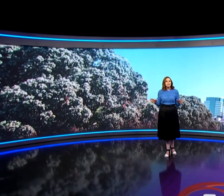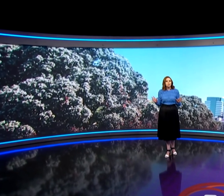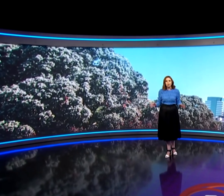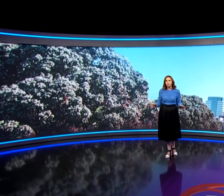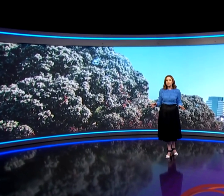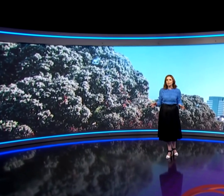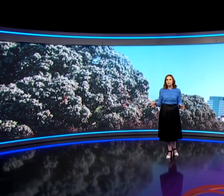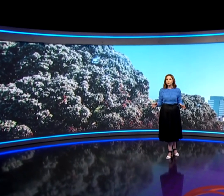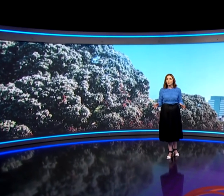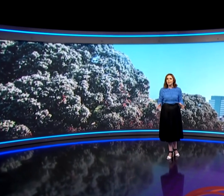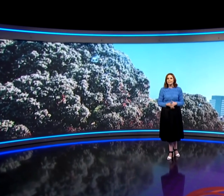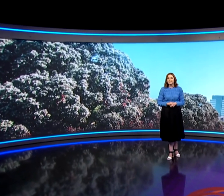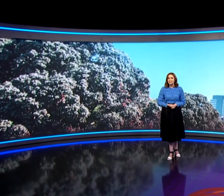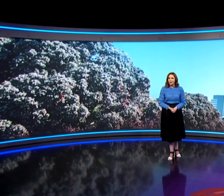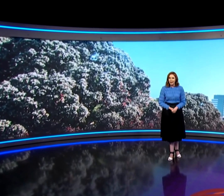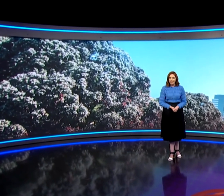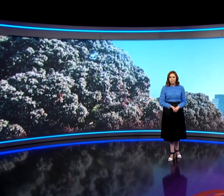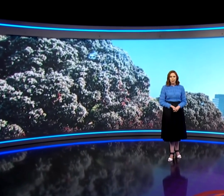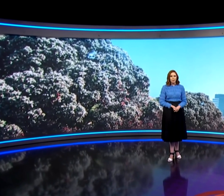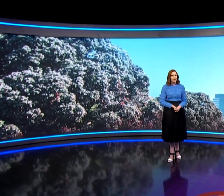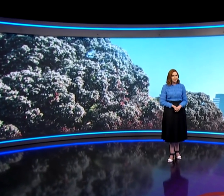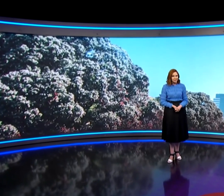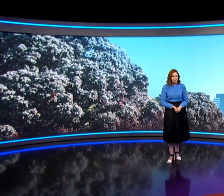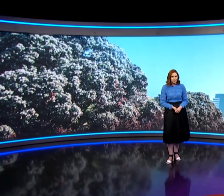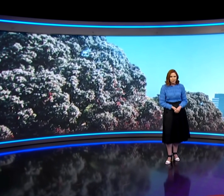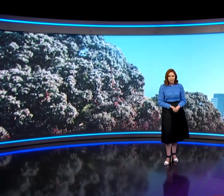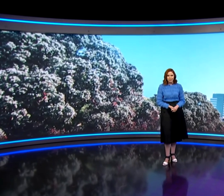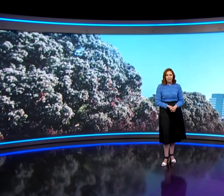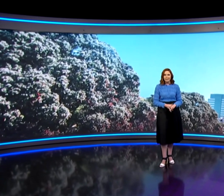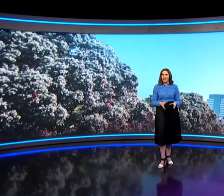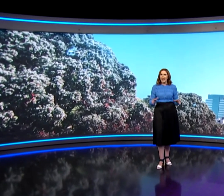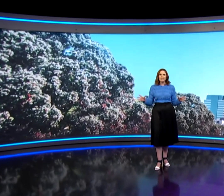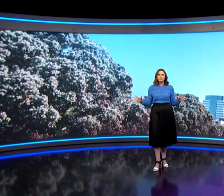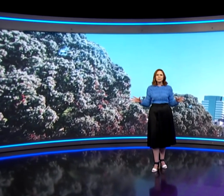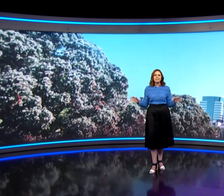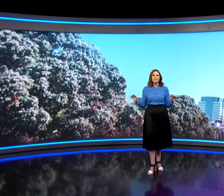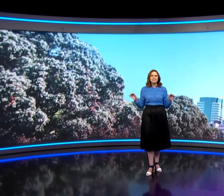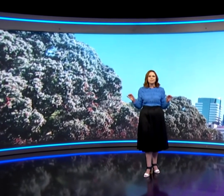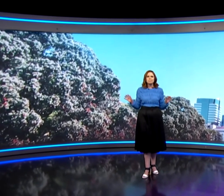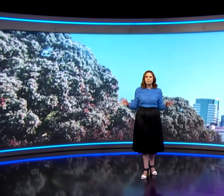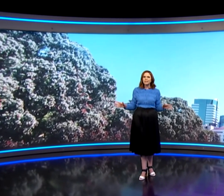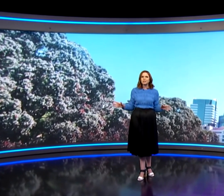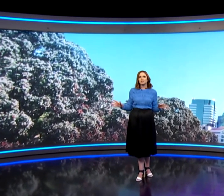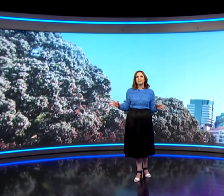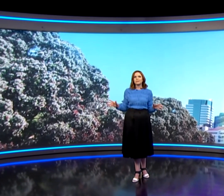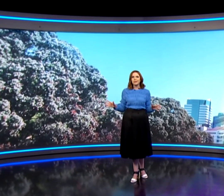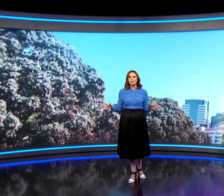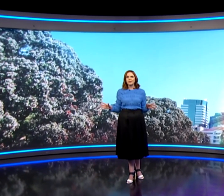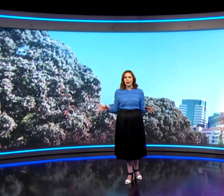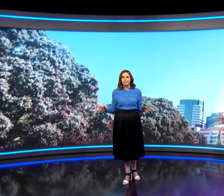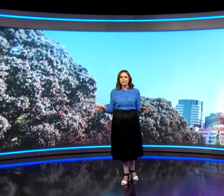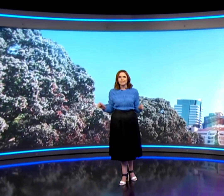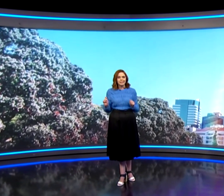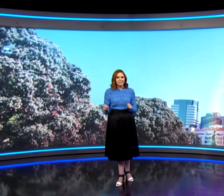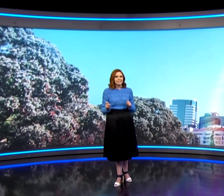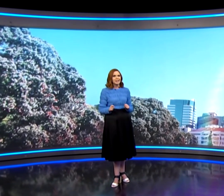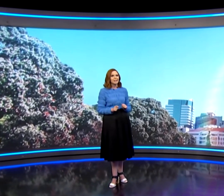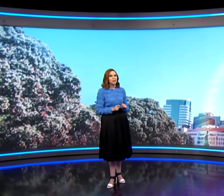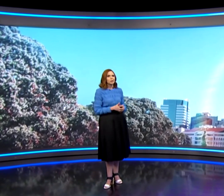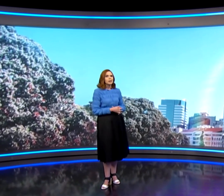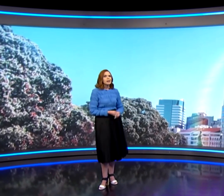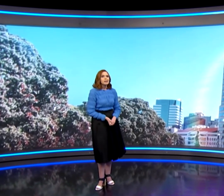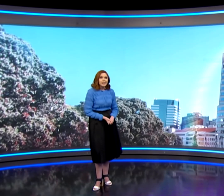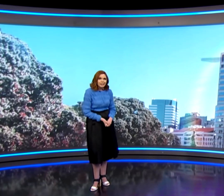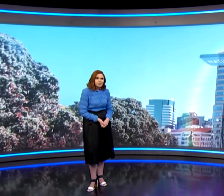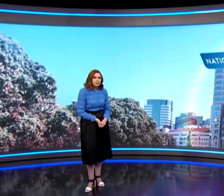It's been a turbulent few weeks since our last poll at the end of January, and we're seeing some big shifts in the numbers. Let's take